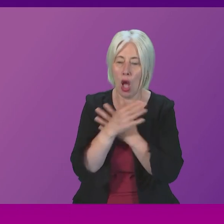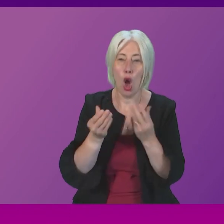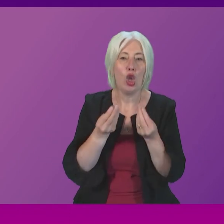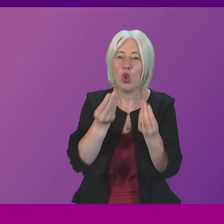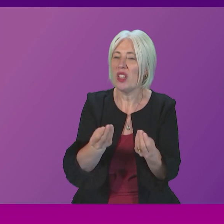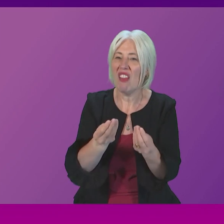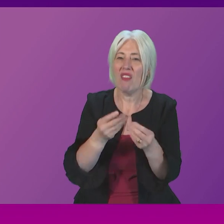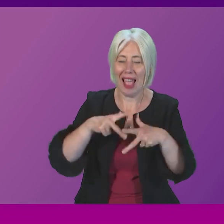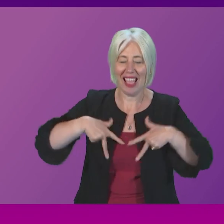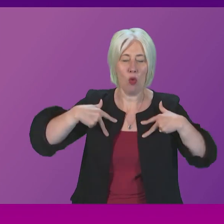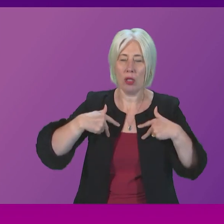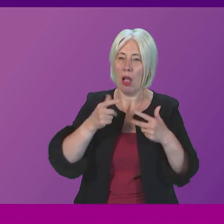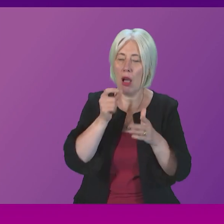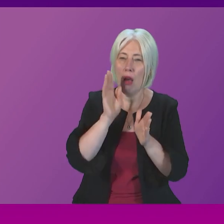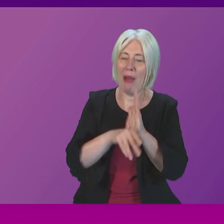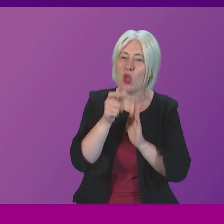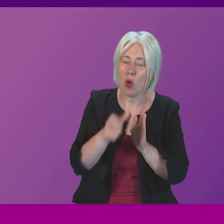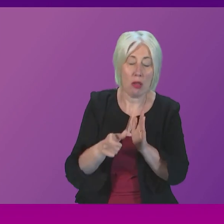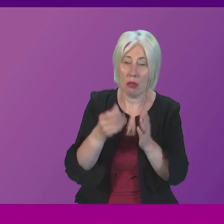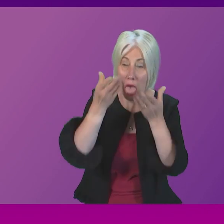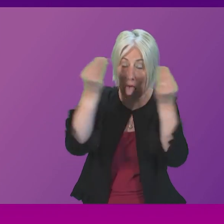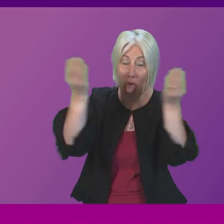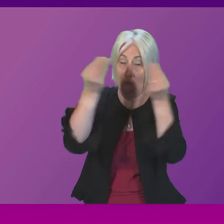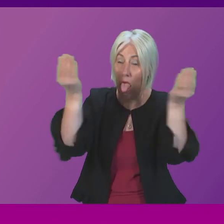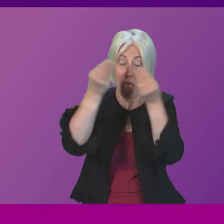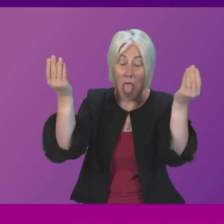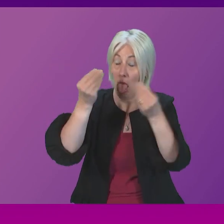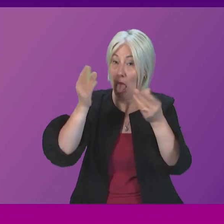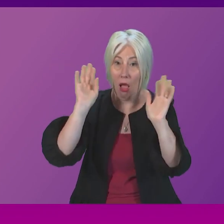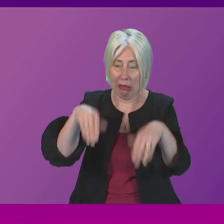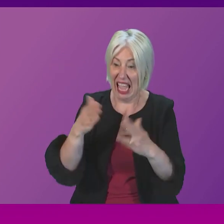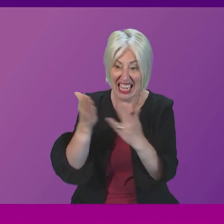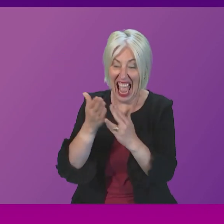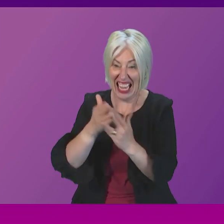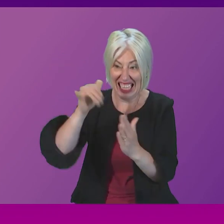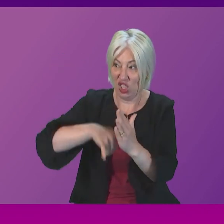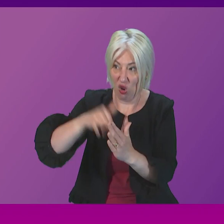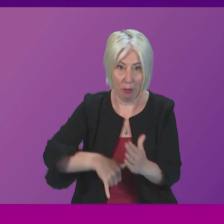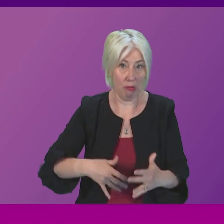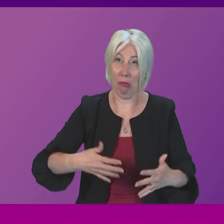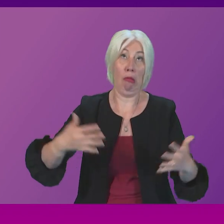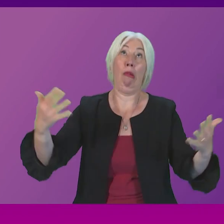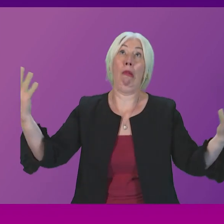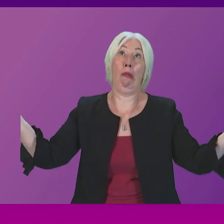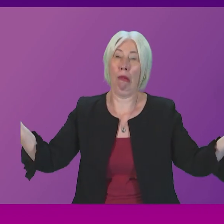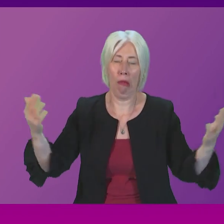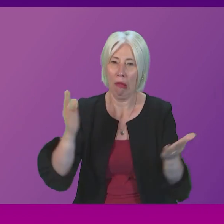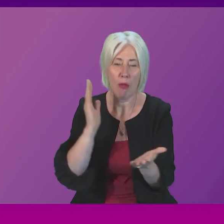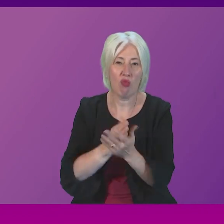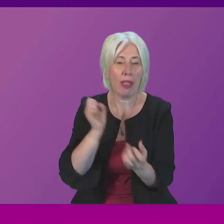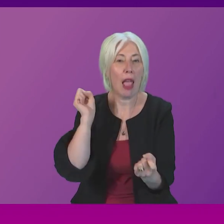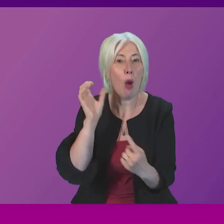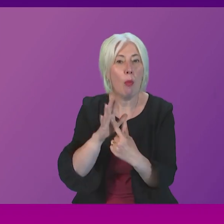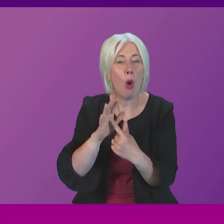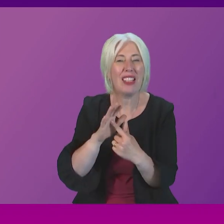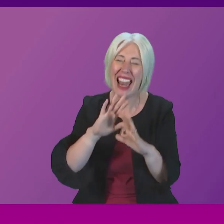councillors passwords, because without fail, we can't remember half of them, we can't access documentation. It is really, really important that we make